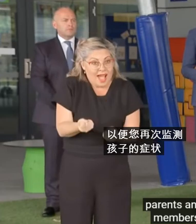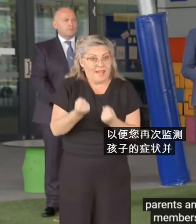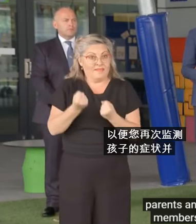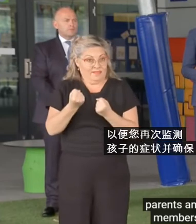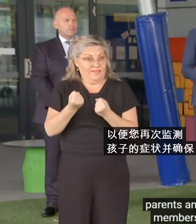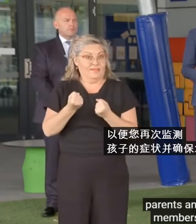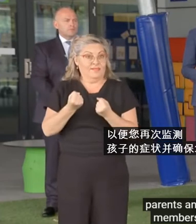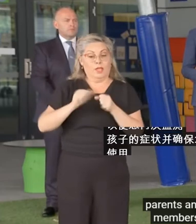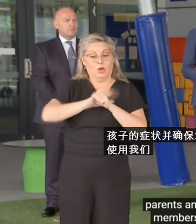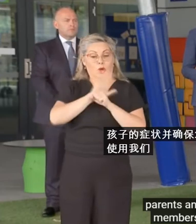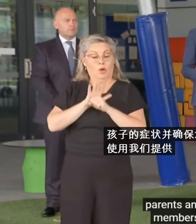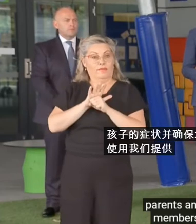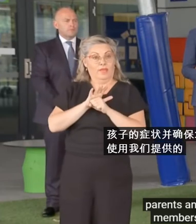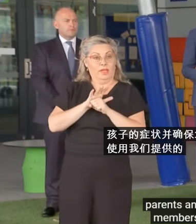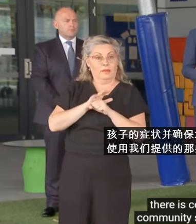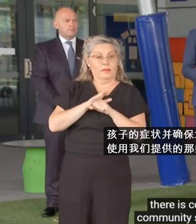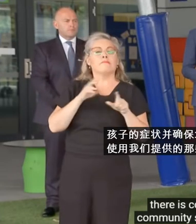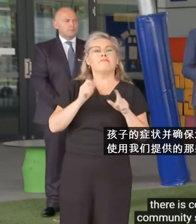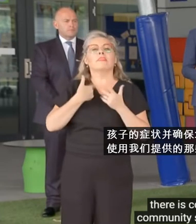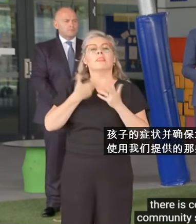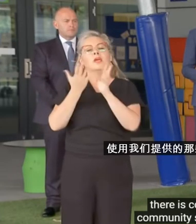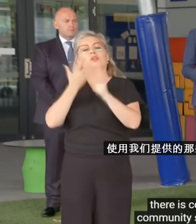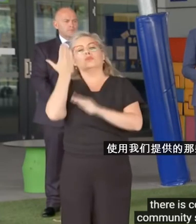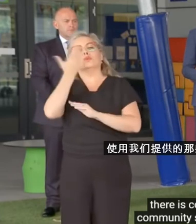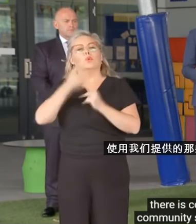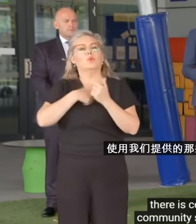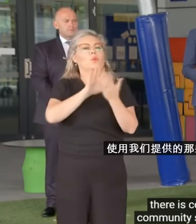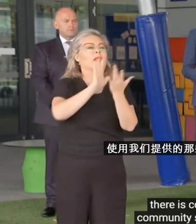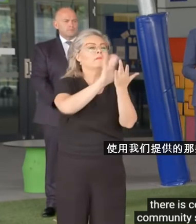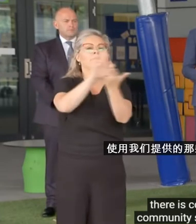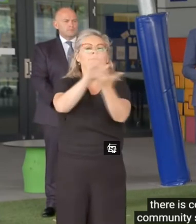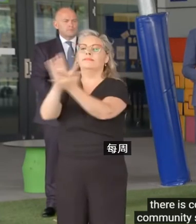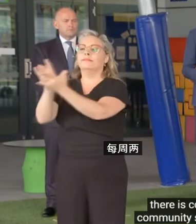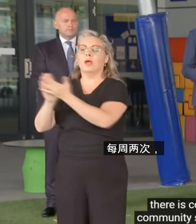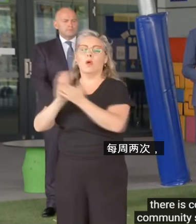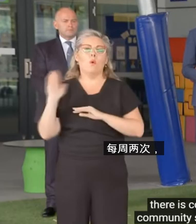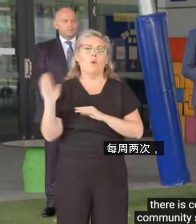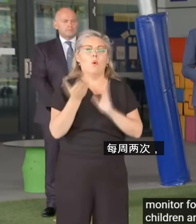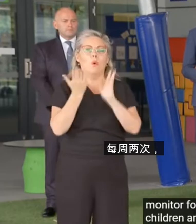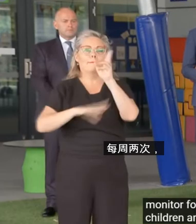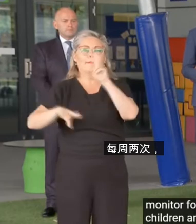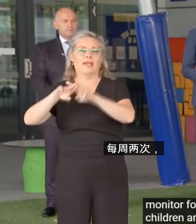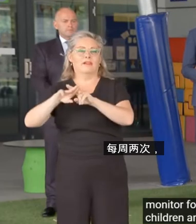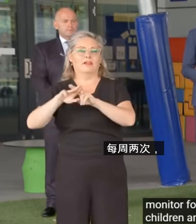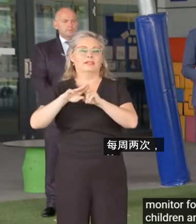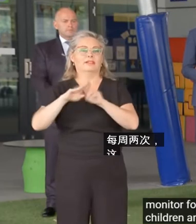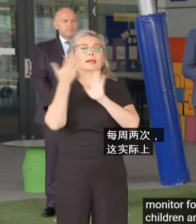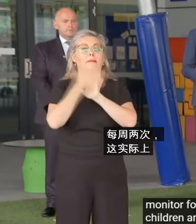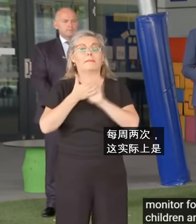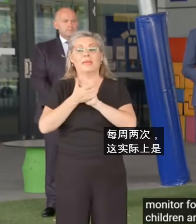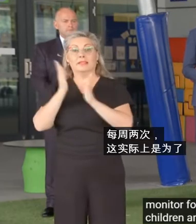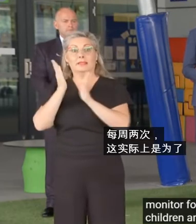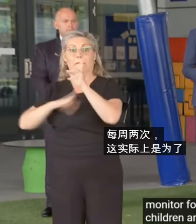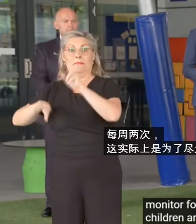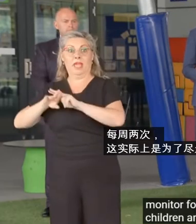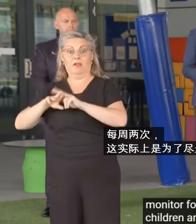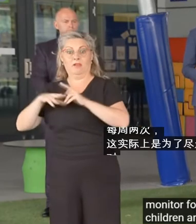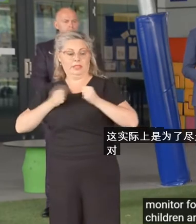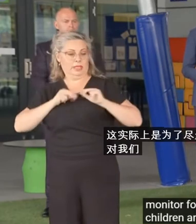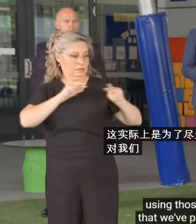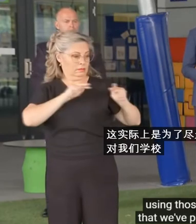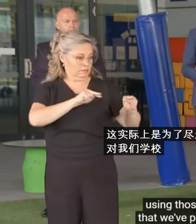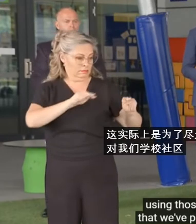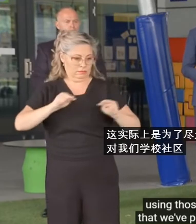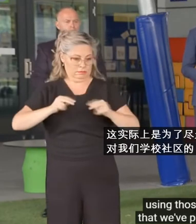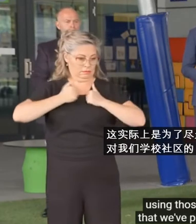your children and make sure you're using those rapid antigen tests that we've provided twice a week. This is really about minimising